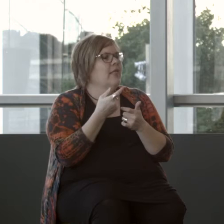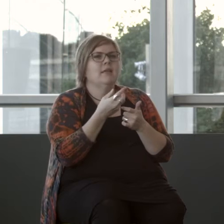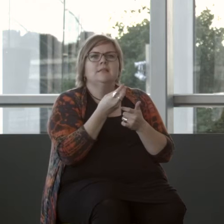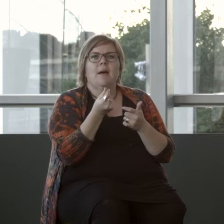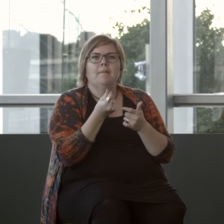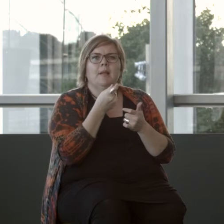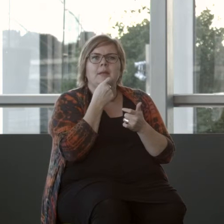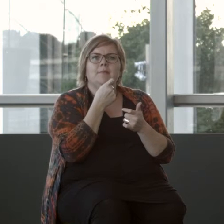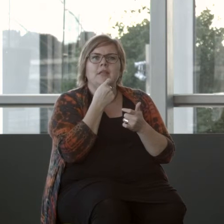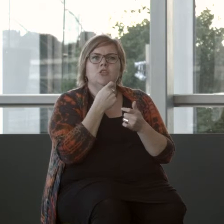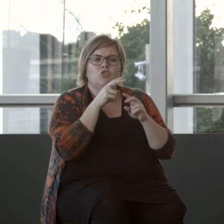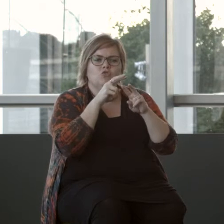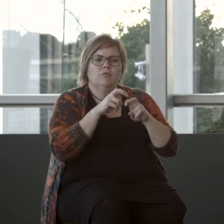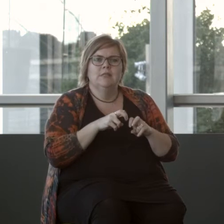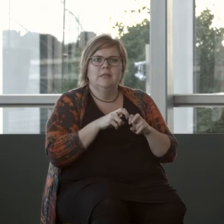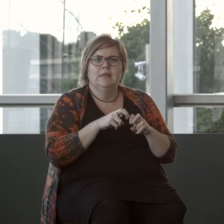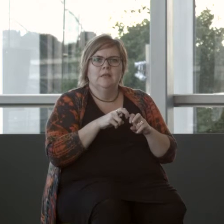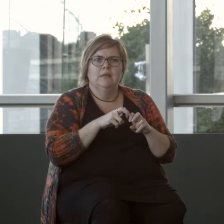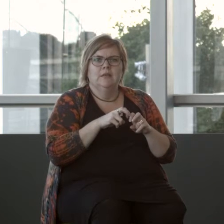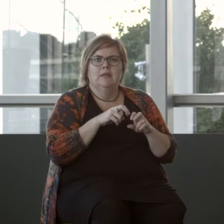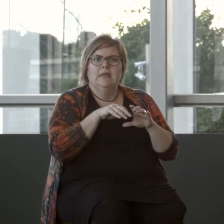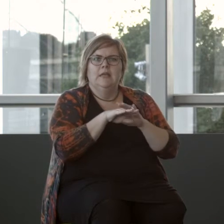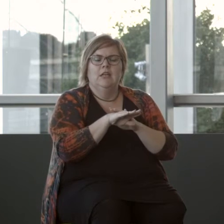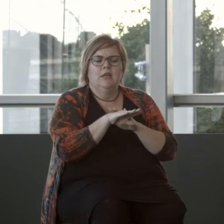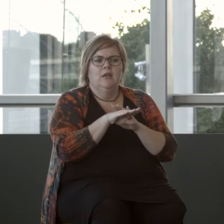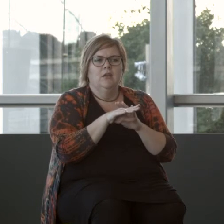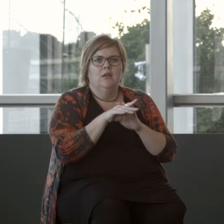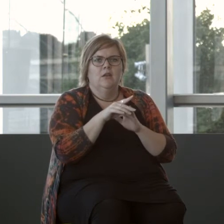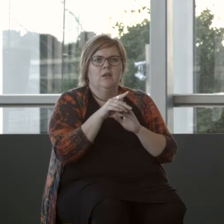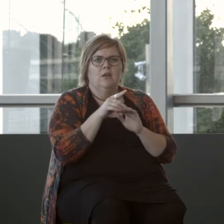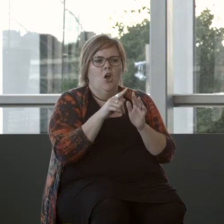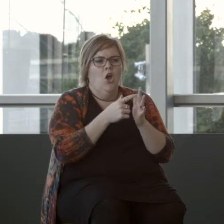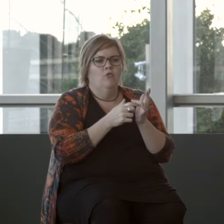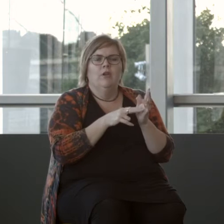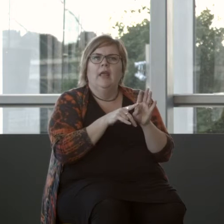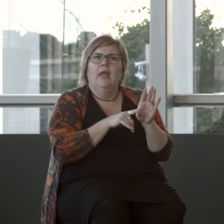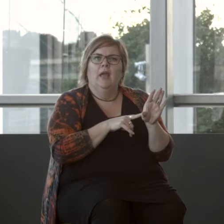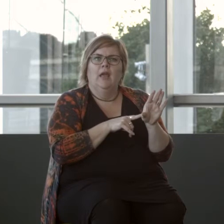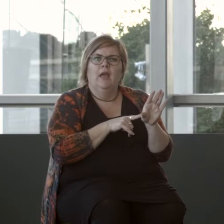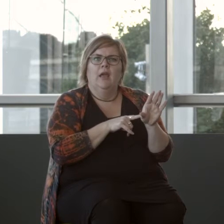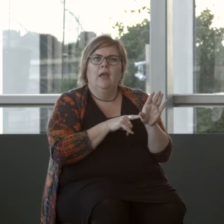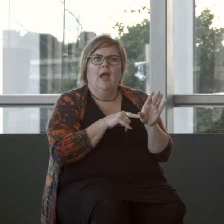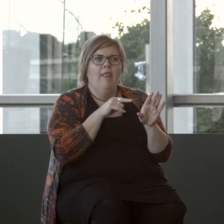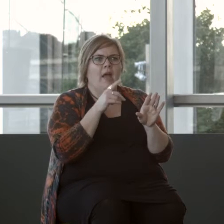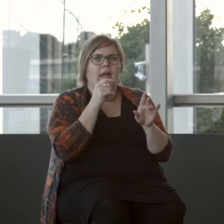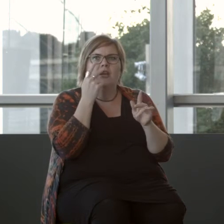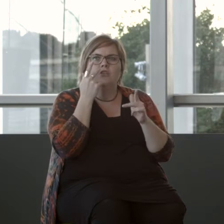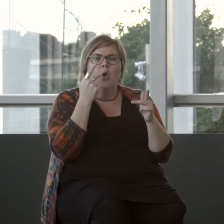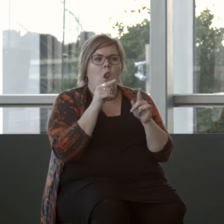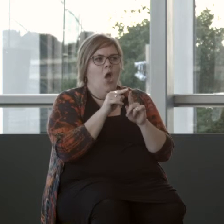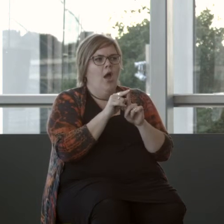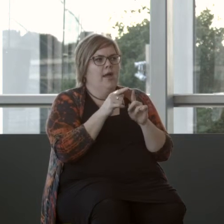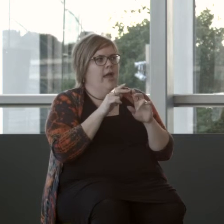of critique within irony, and as could be a way to address what's wrong about